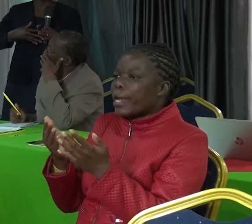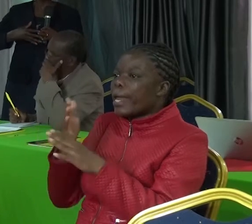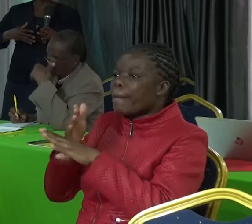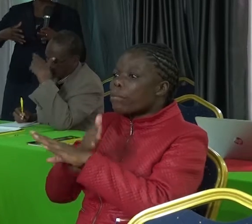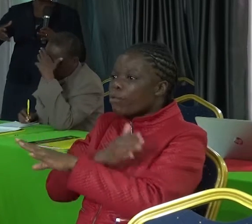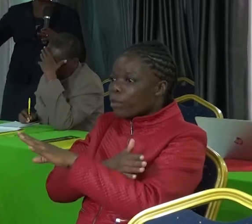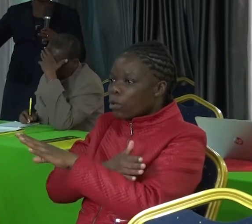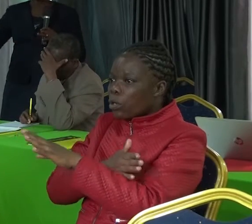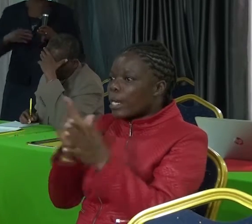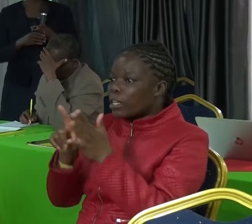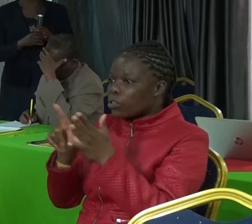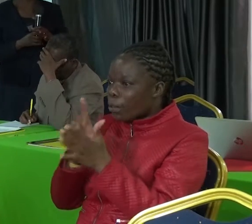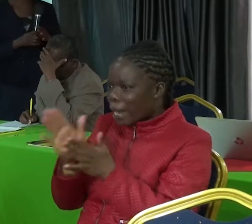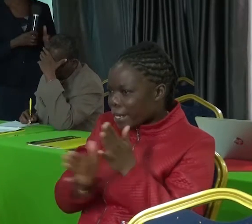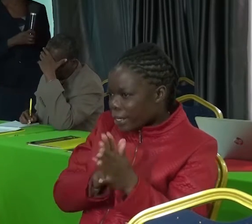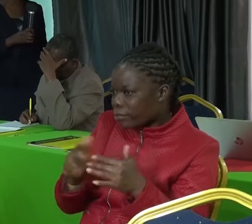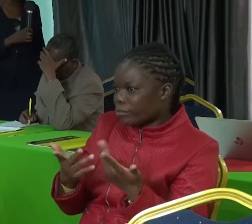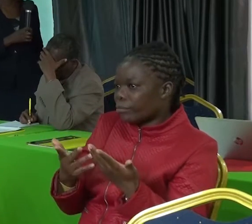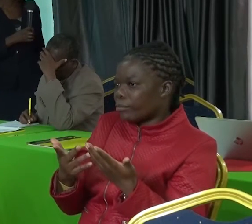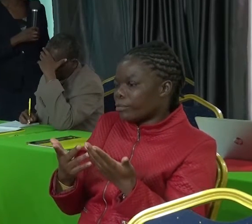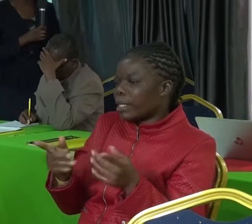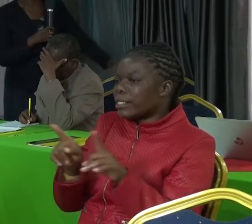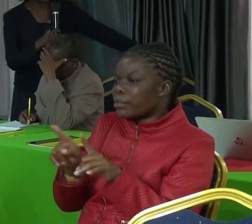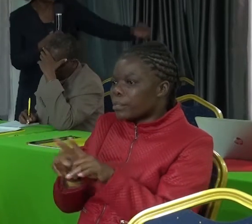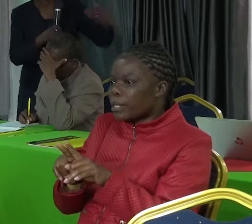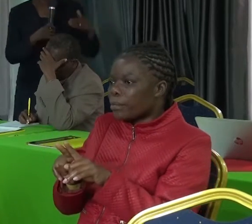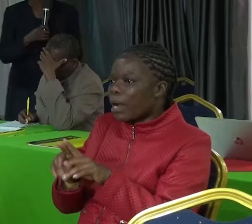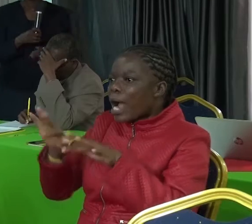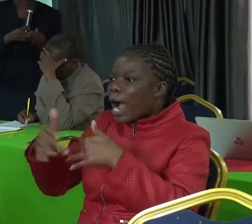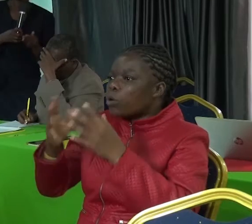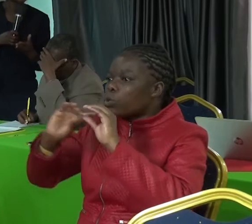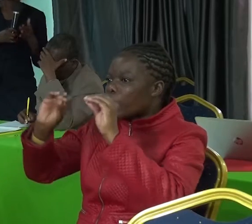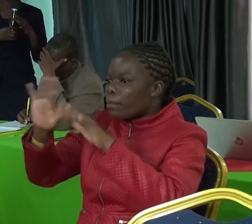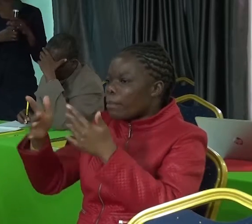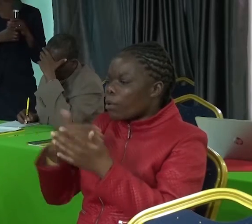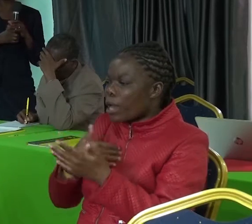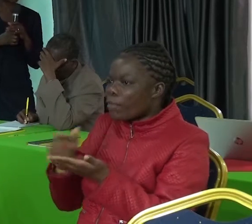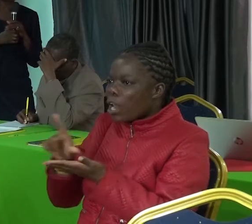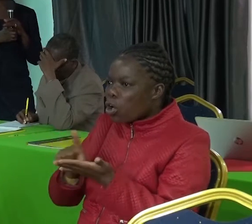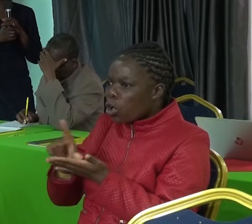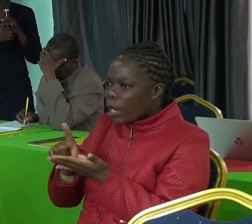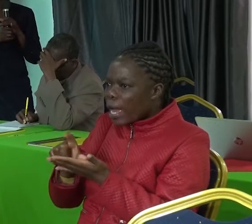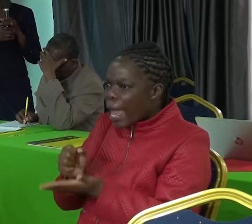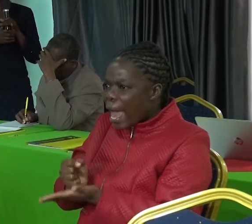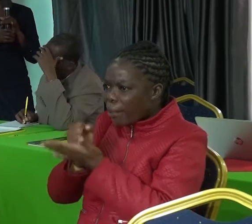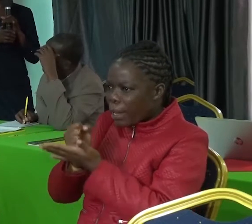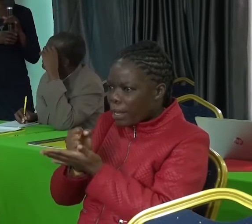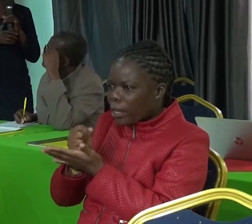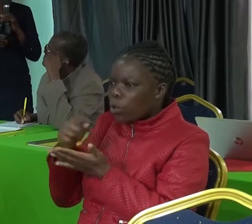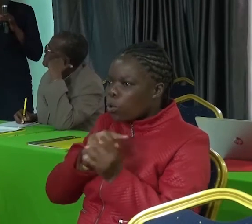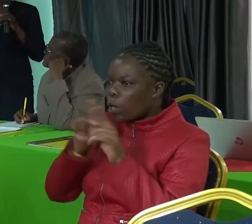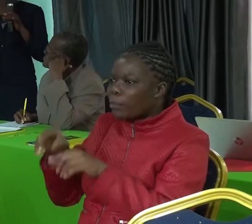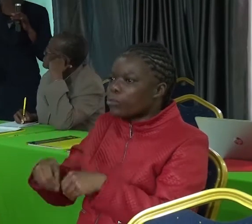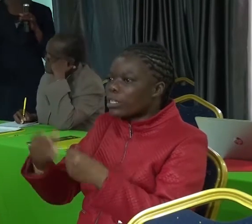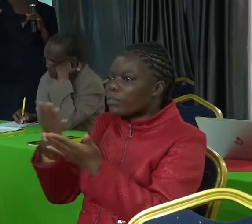lesson delivery. Maybe there is a local helper who comes in the classroom also to support all those